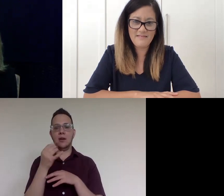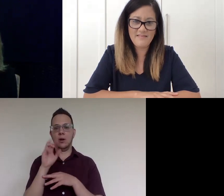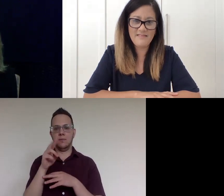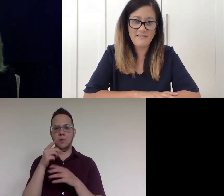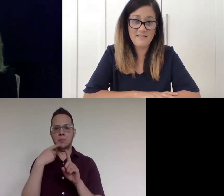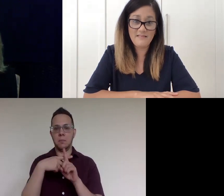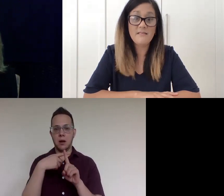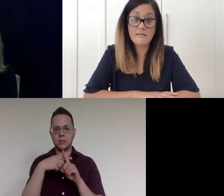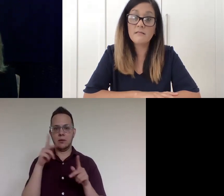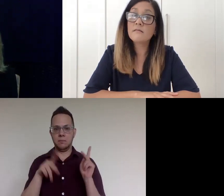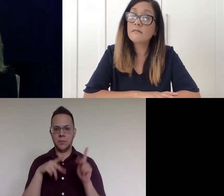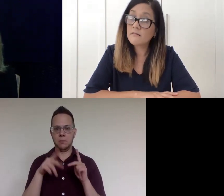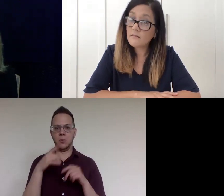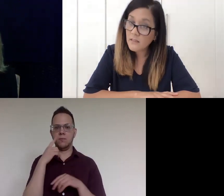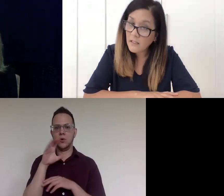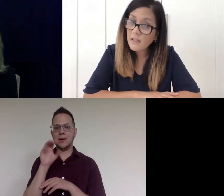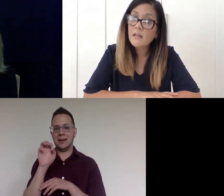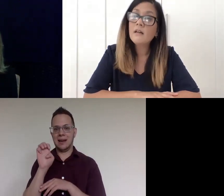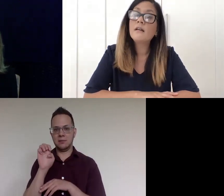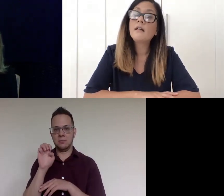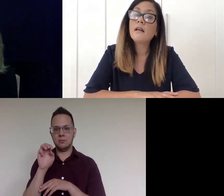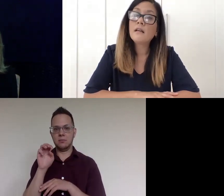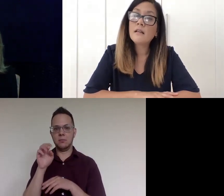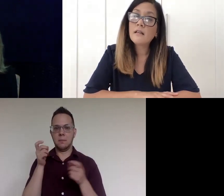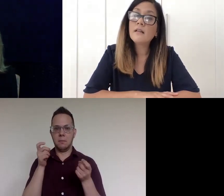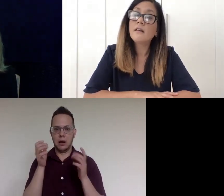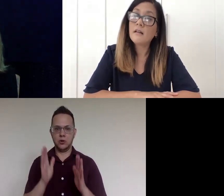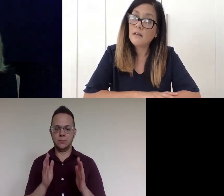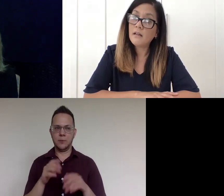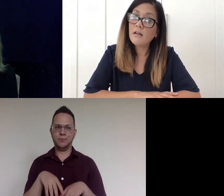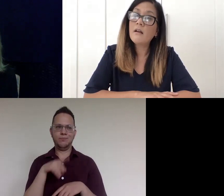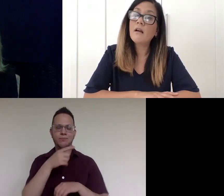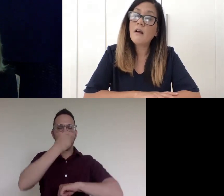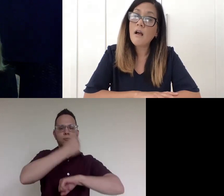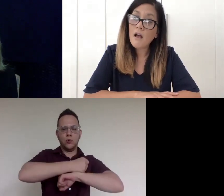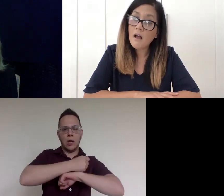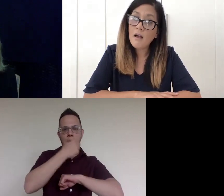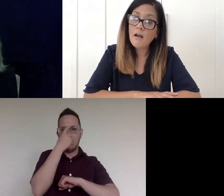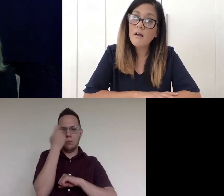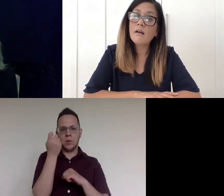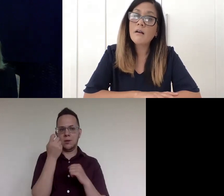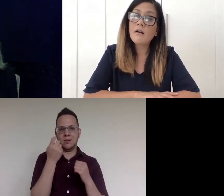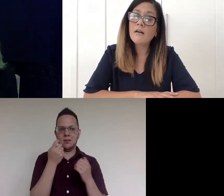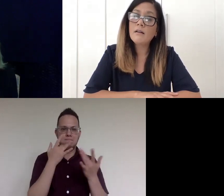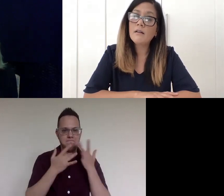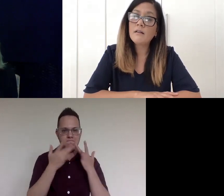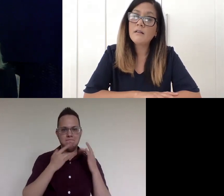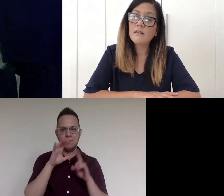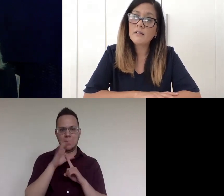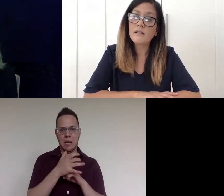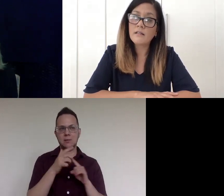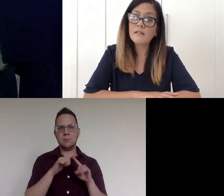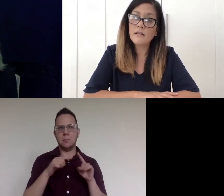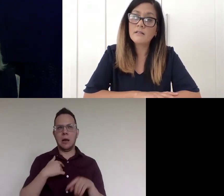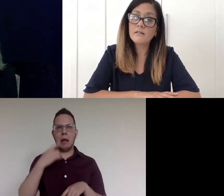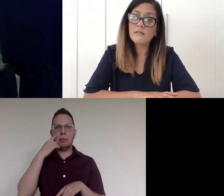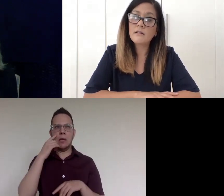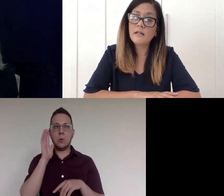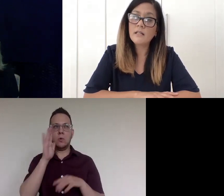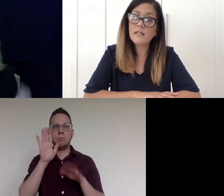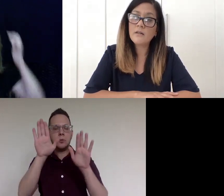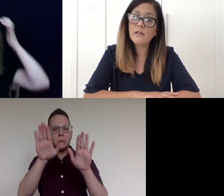people who are HIV positive, and they had a case manager. But unfortunately, that program shut down because